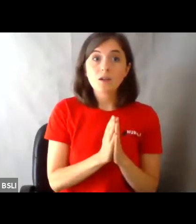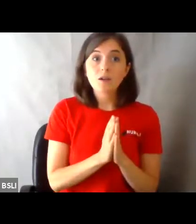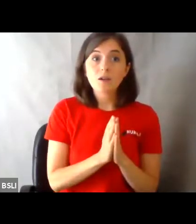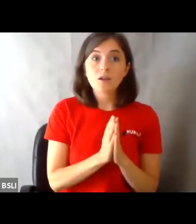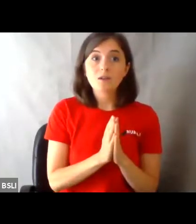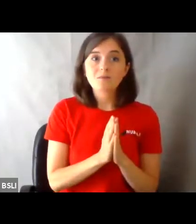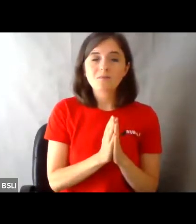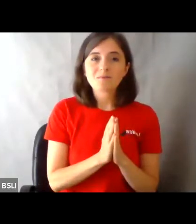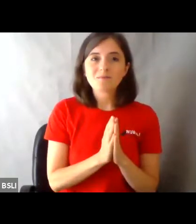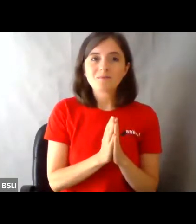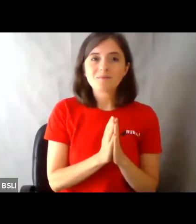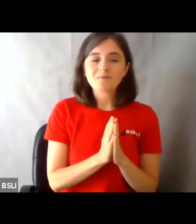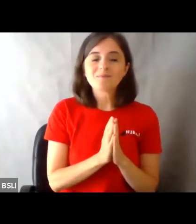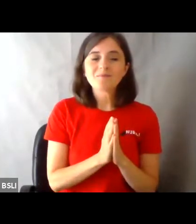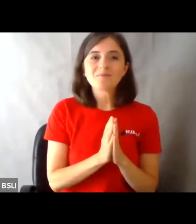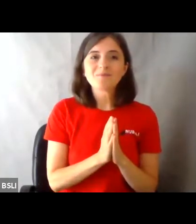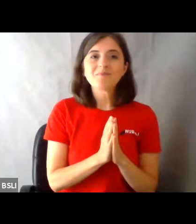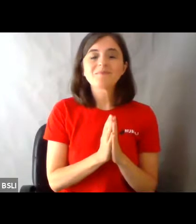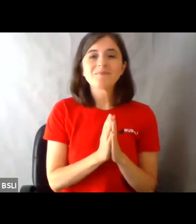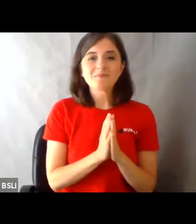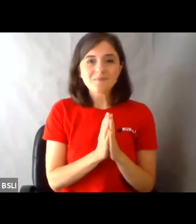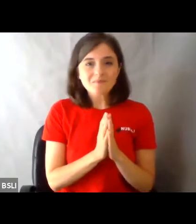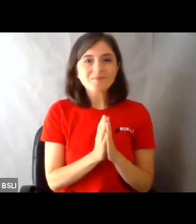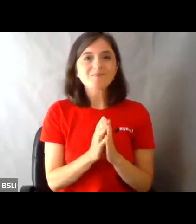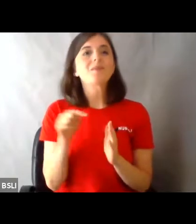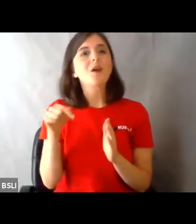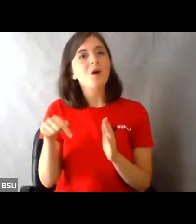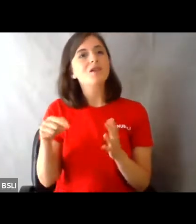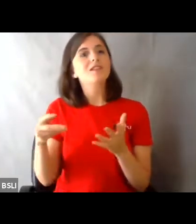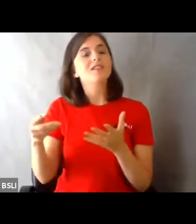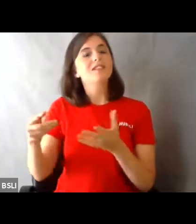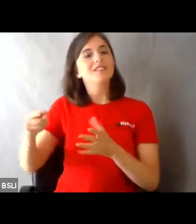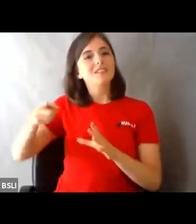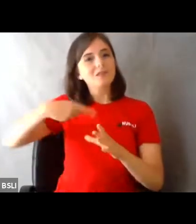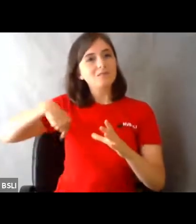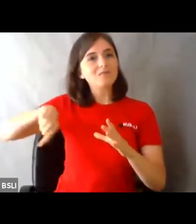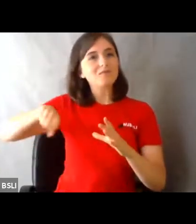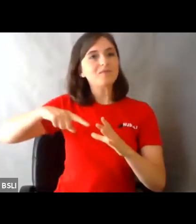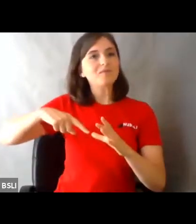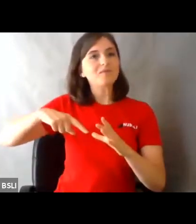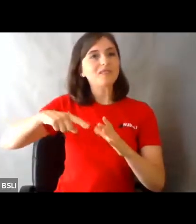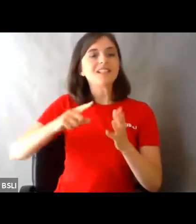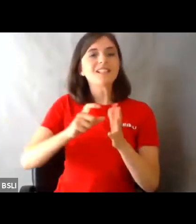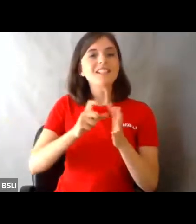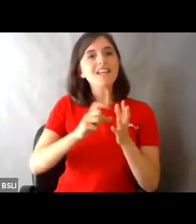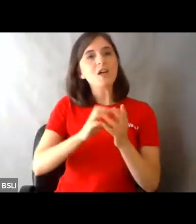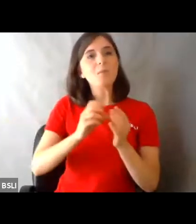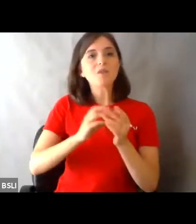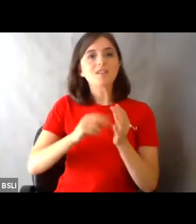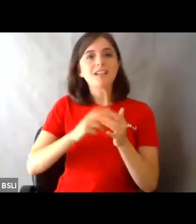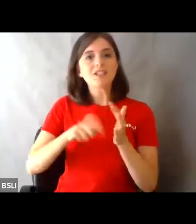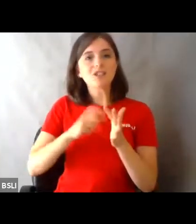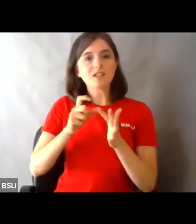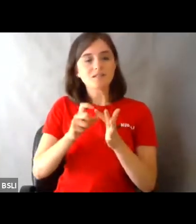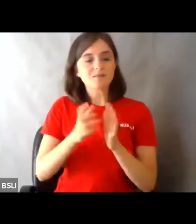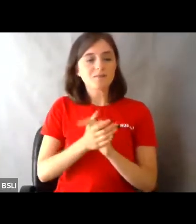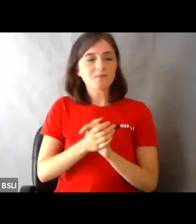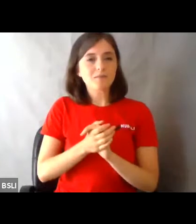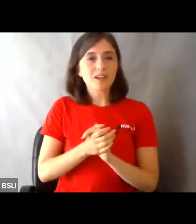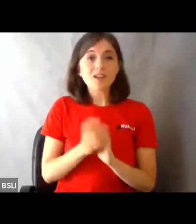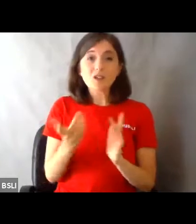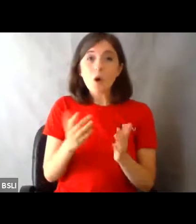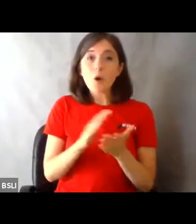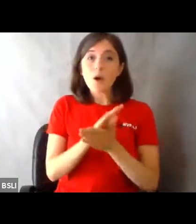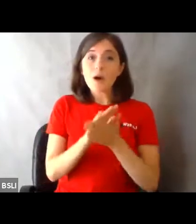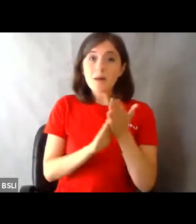versus decommodification. So you can imagine that there's a very different relationship that's created